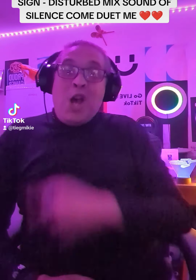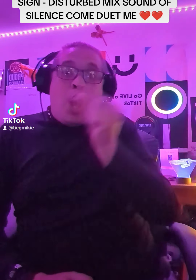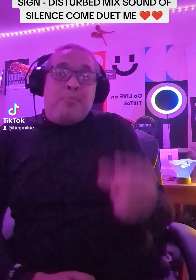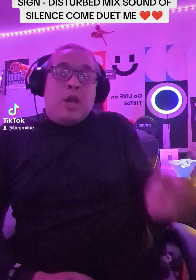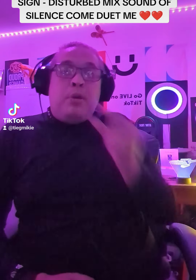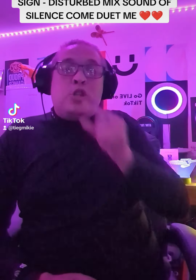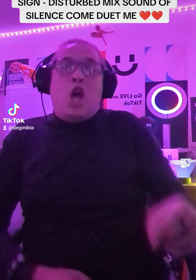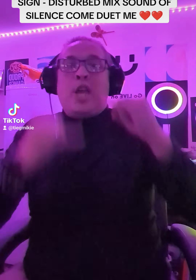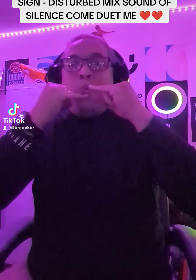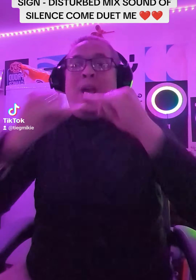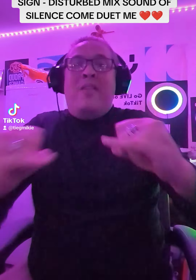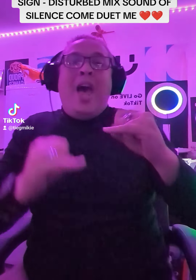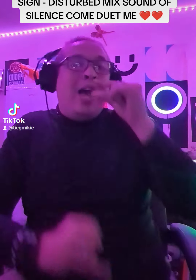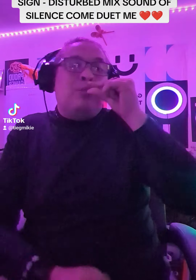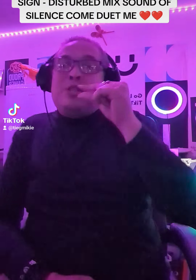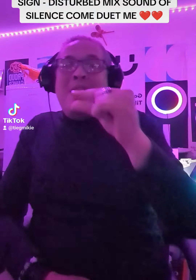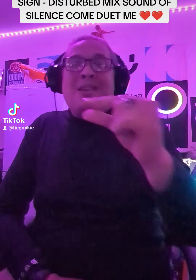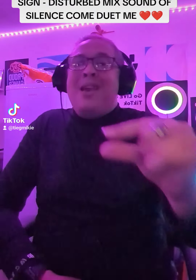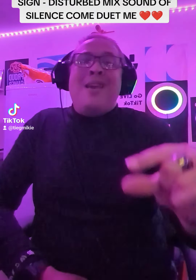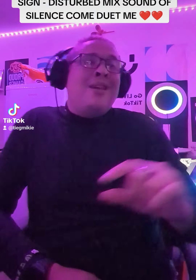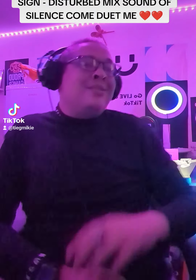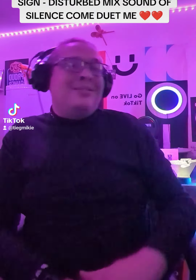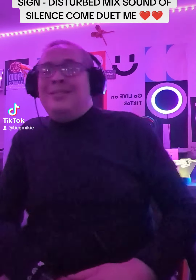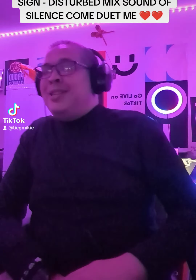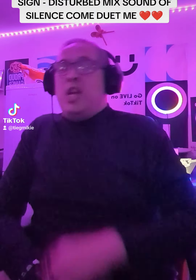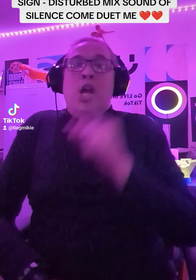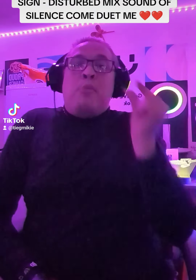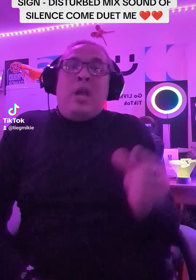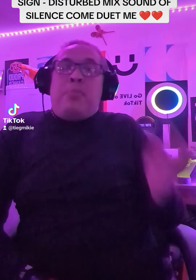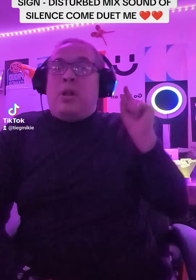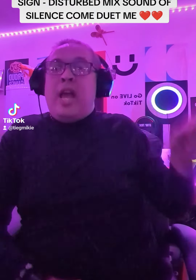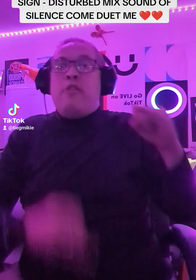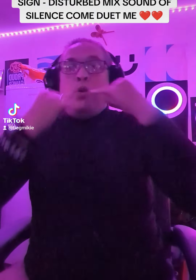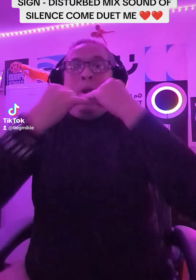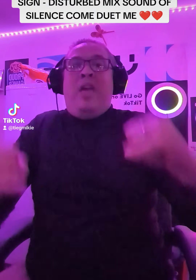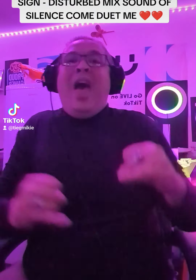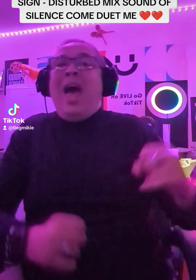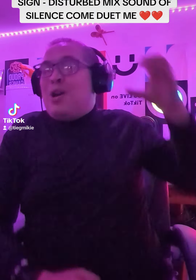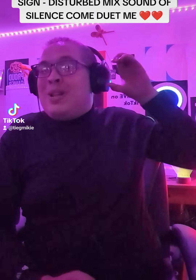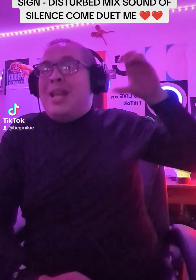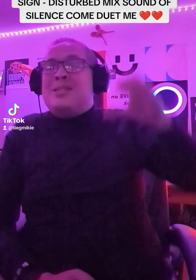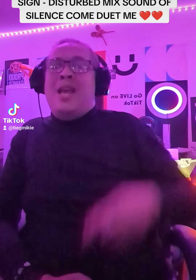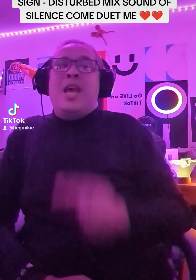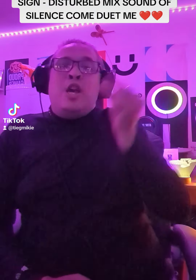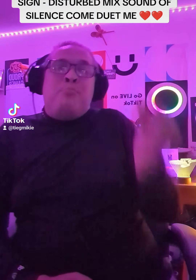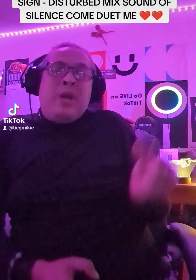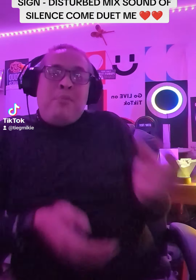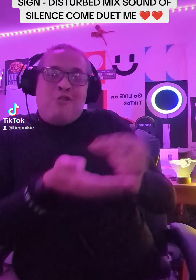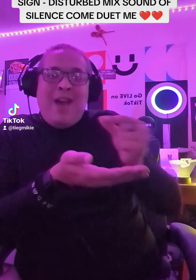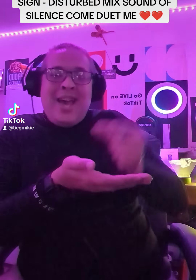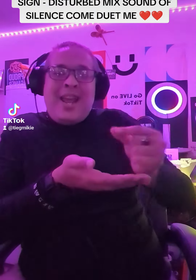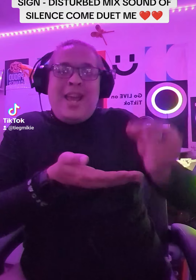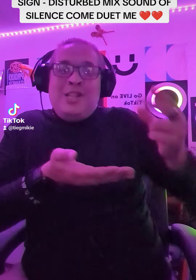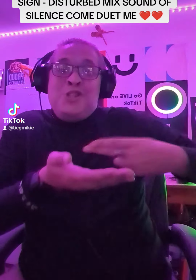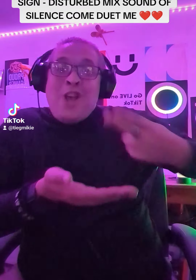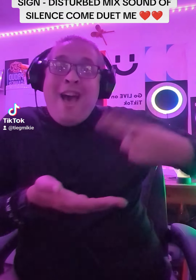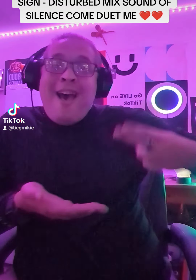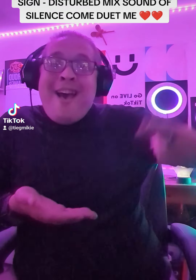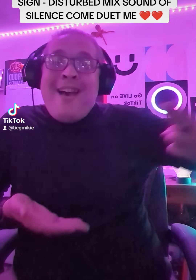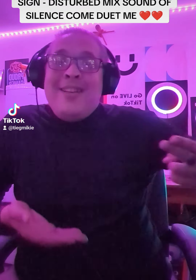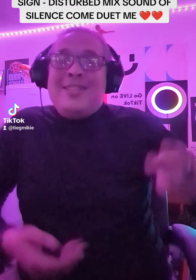People talking while I'm speaking People hearing while I'm listening People writing